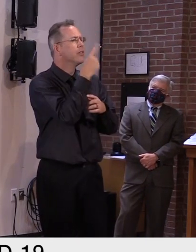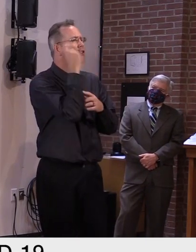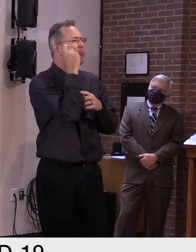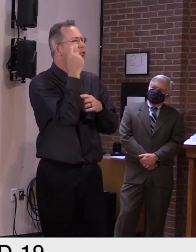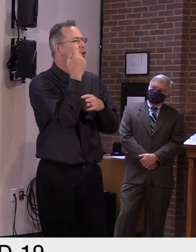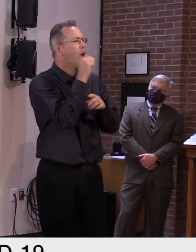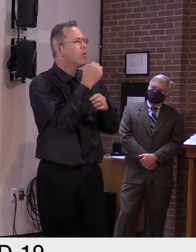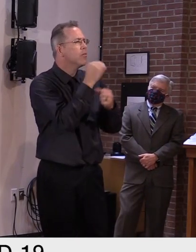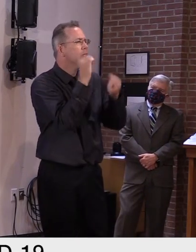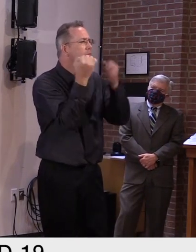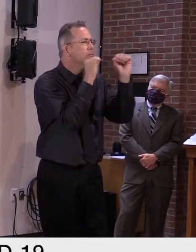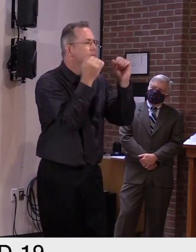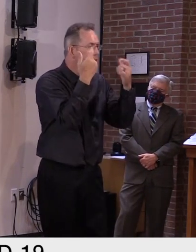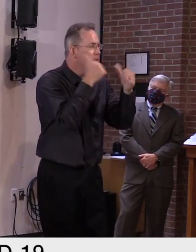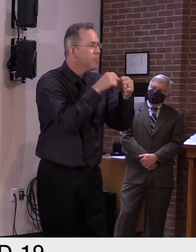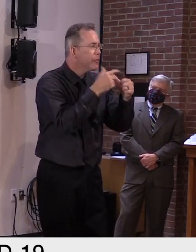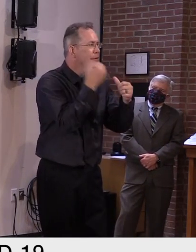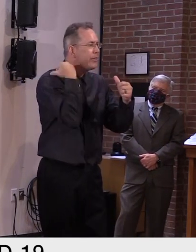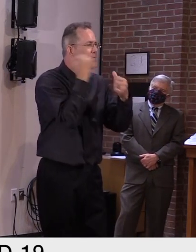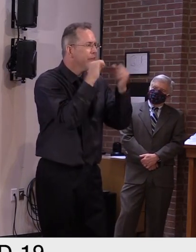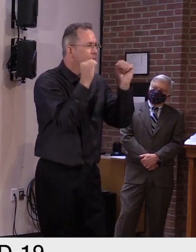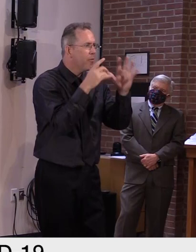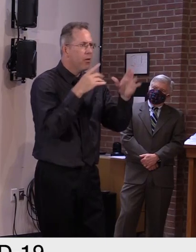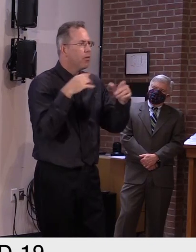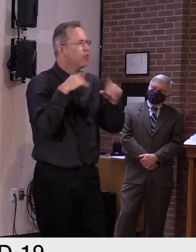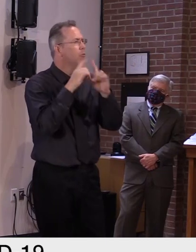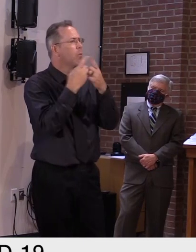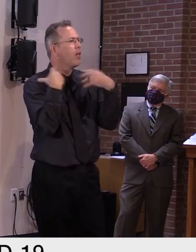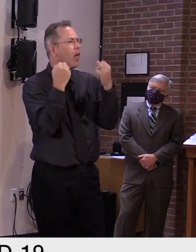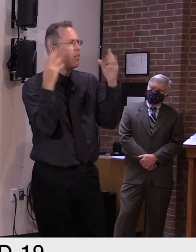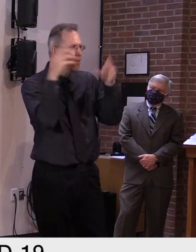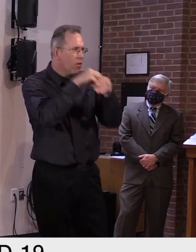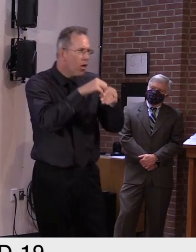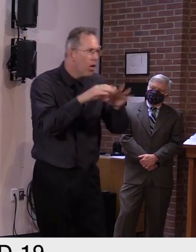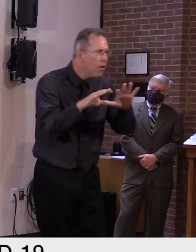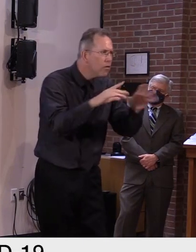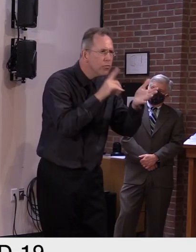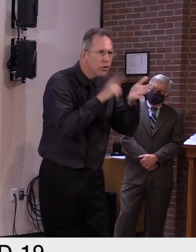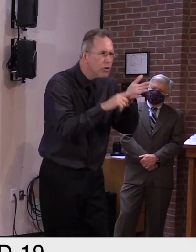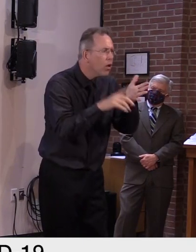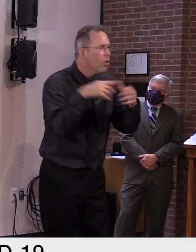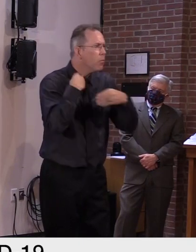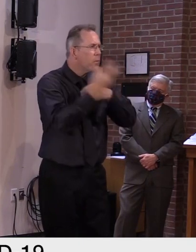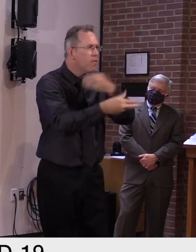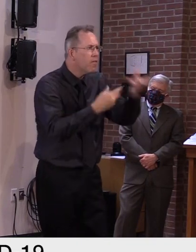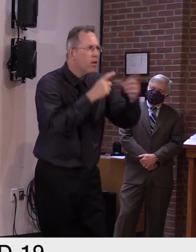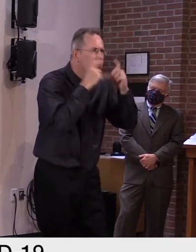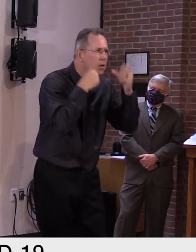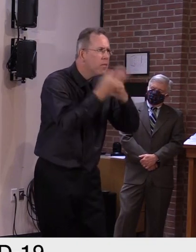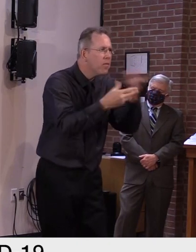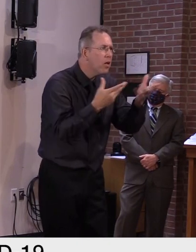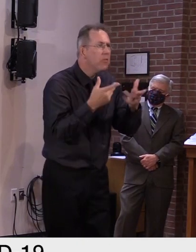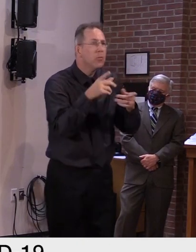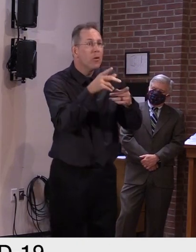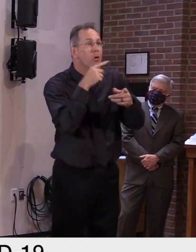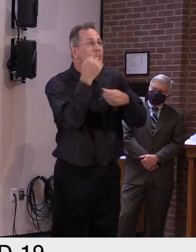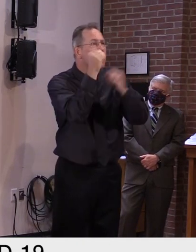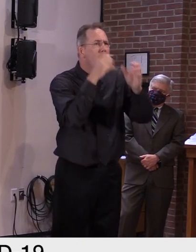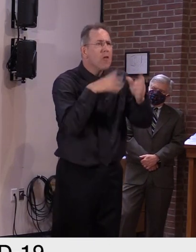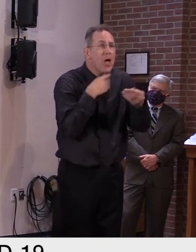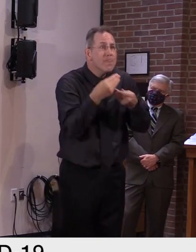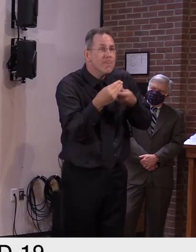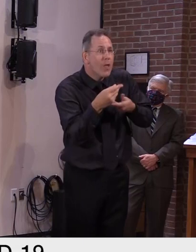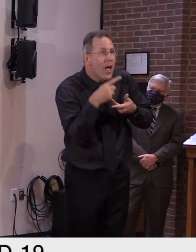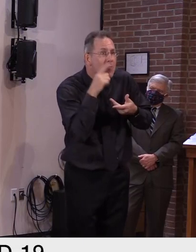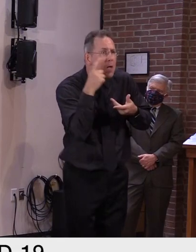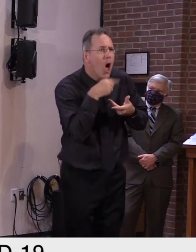department actually passed out masks for those who didn't have them because we're convinced